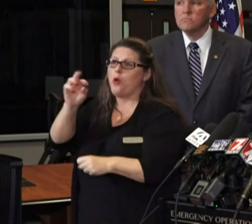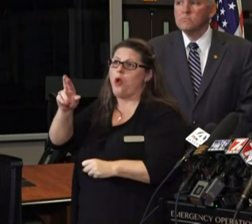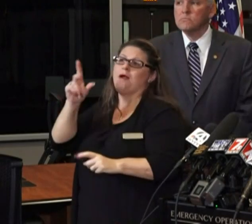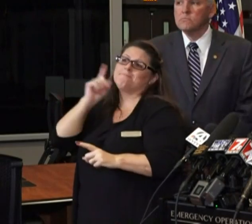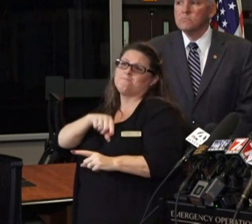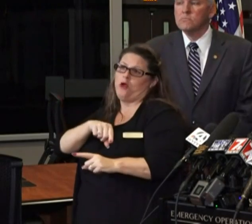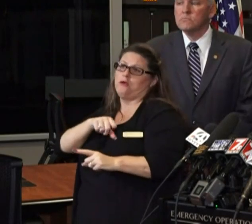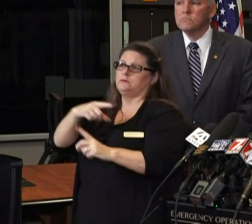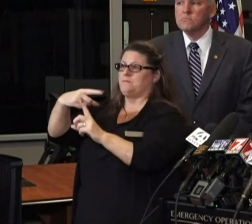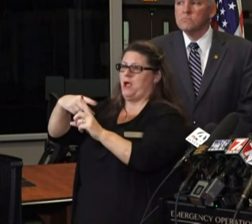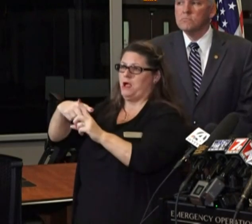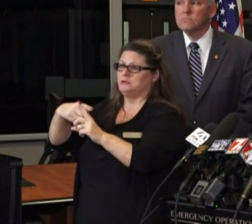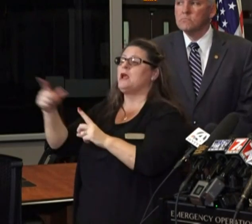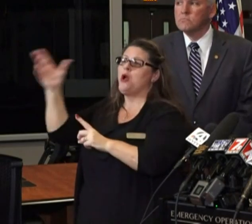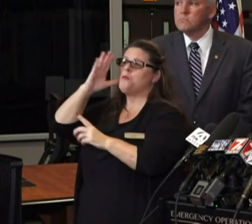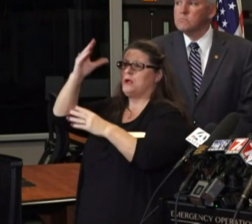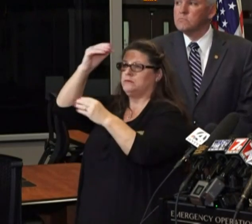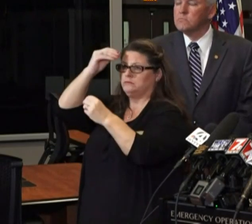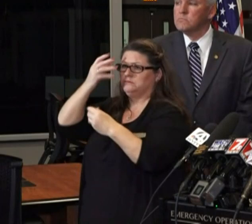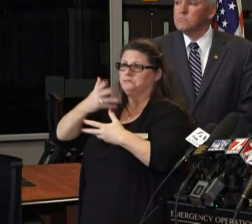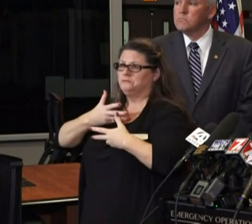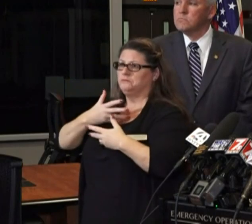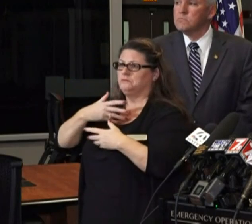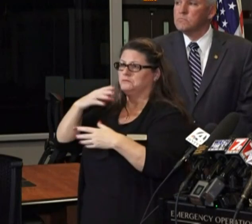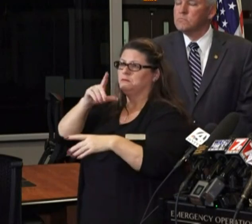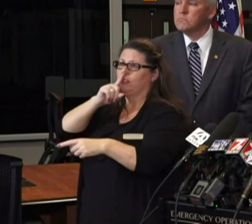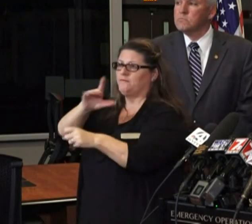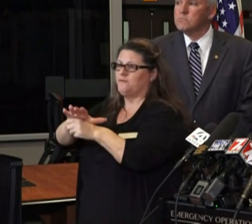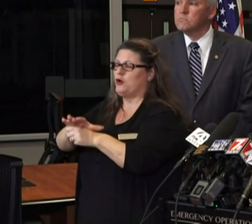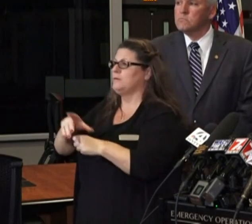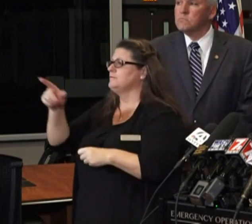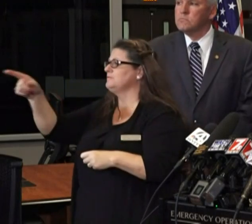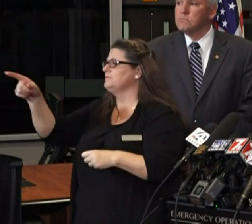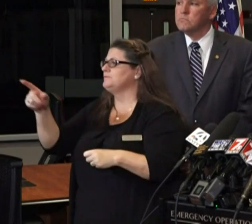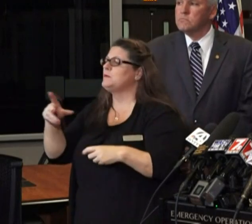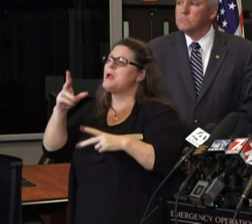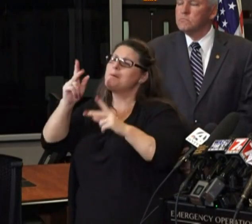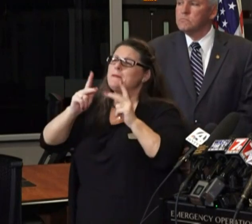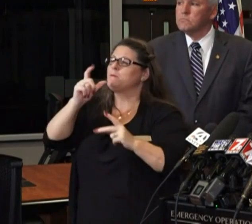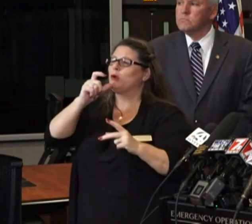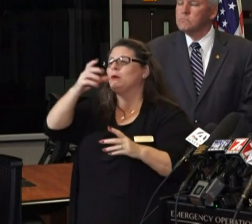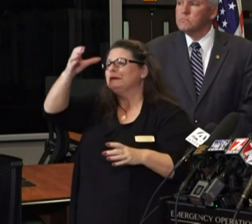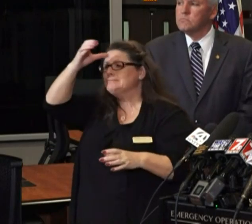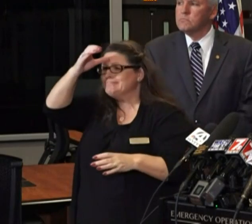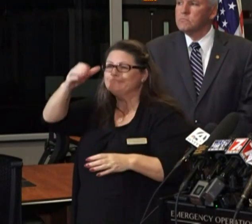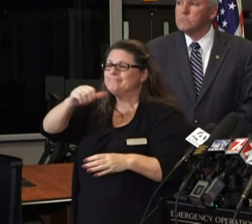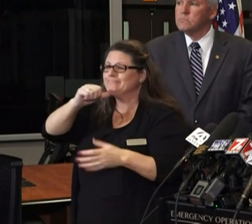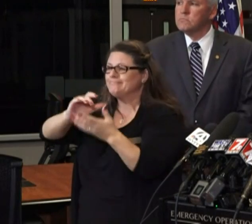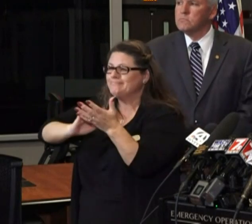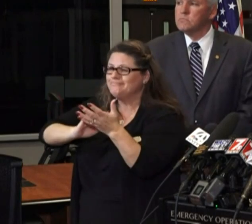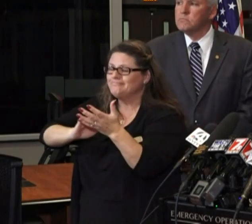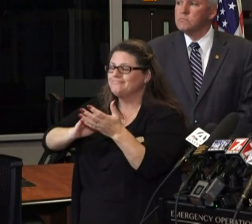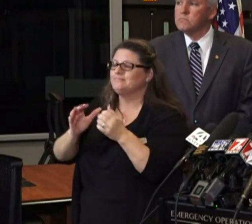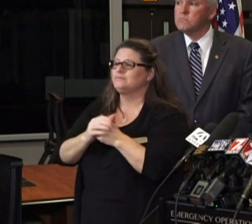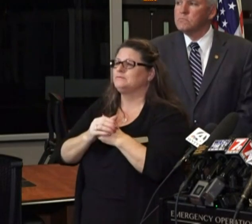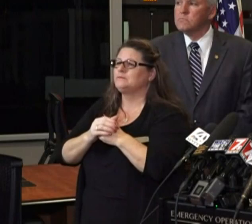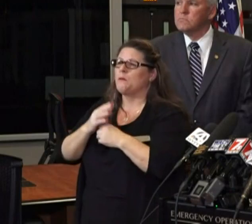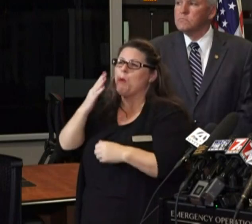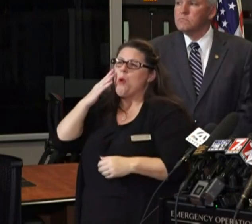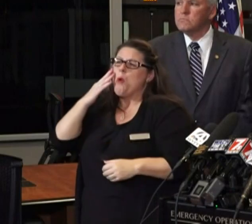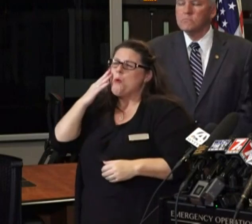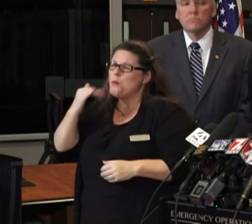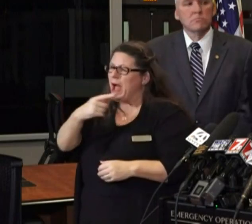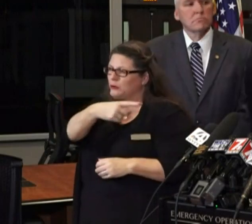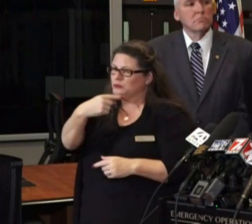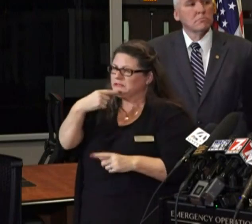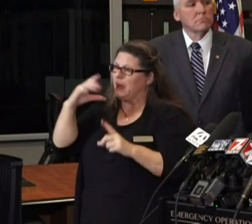will confirm it. For those who don't have a medical background who are just trying to stay informed, would you be so kind as to explain why it's presumed positive